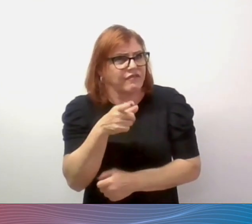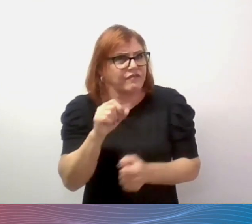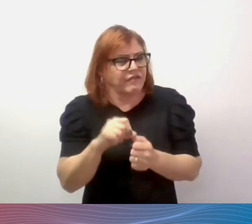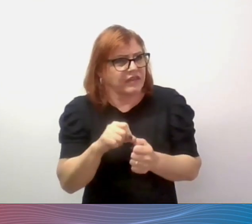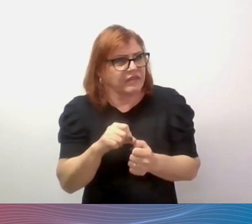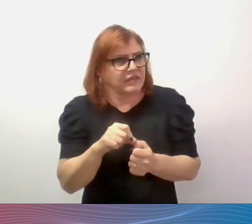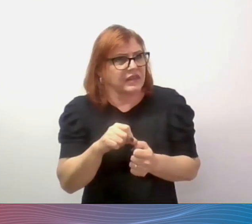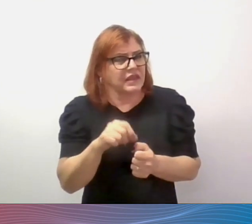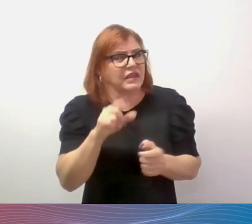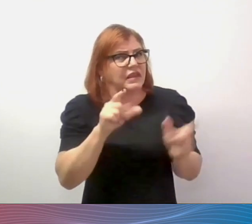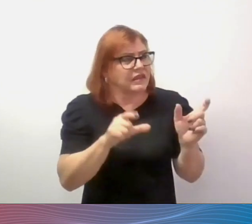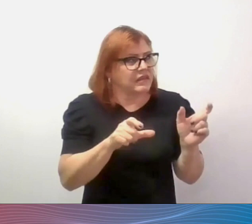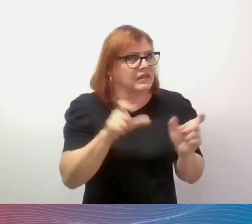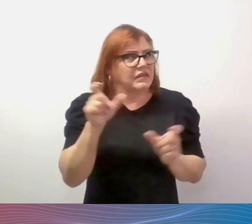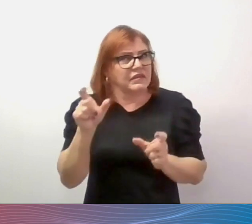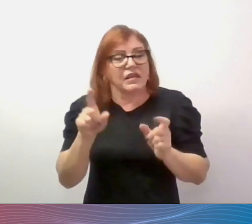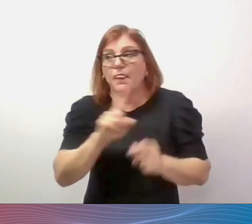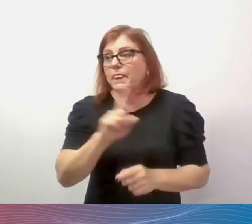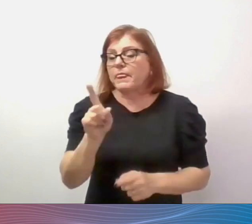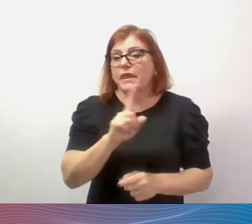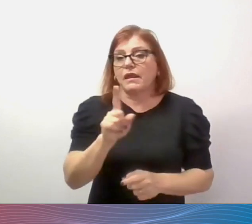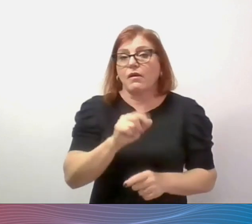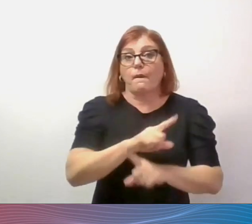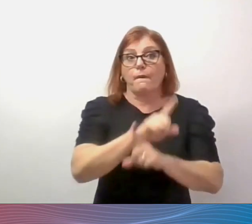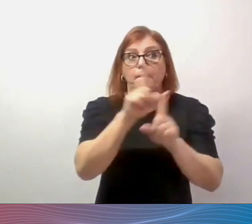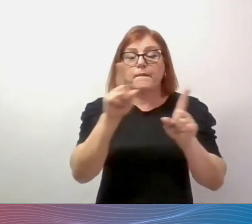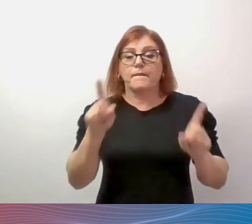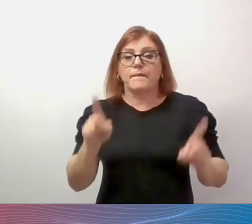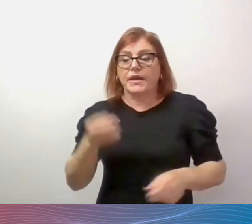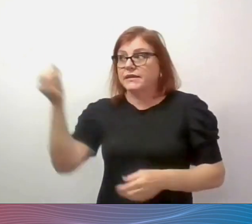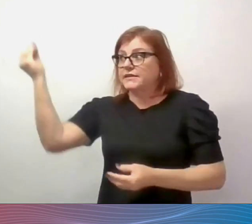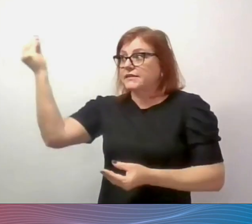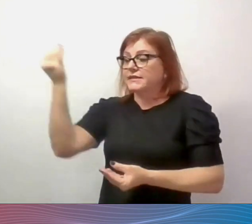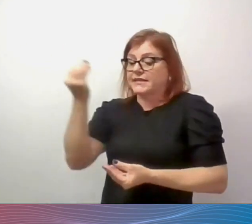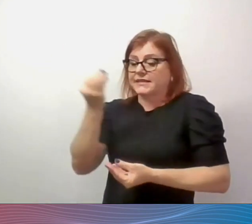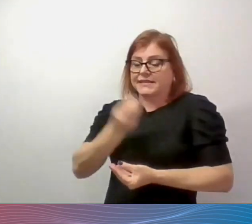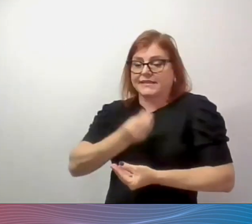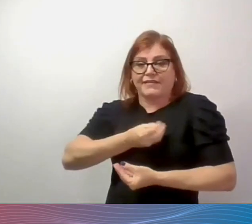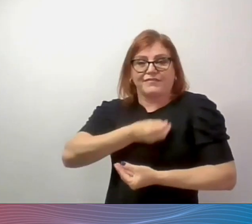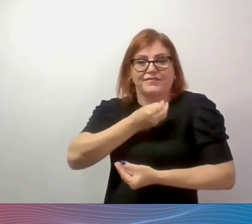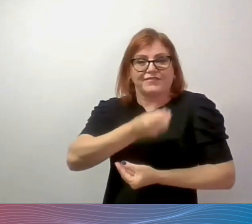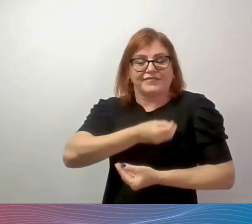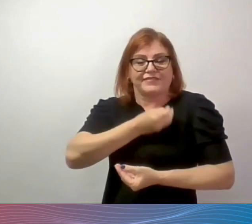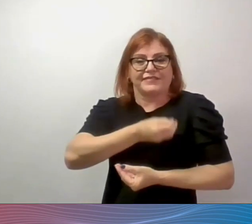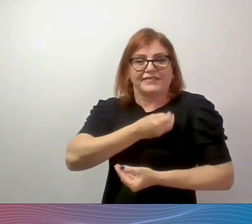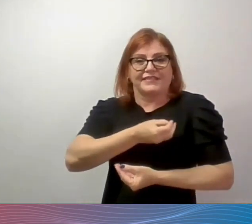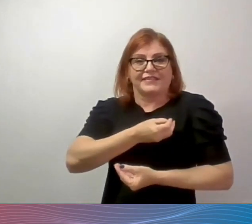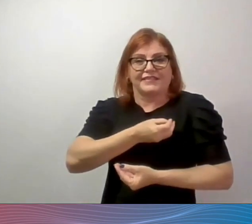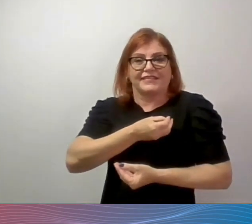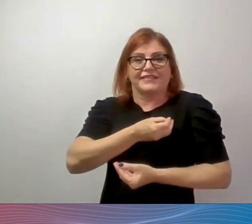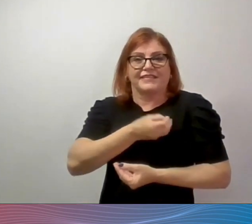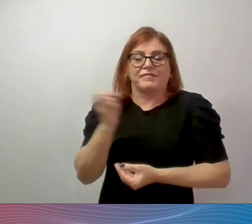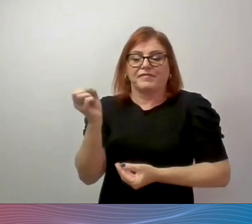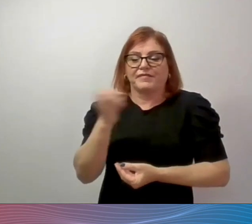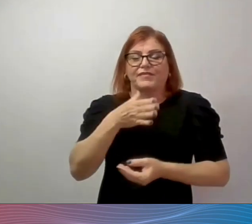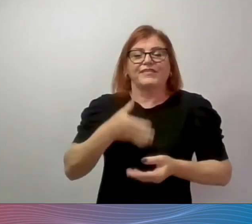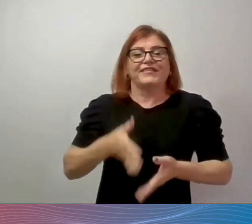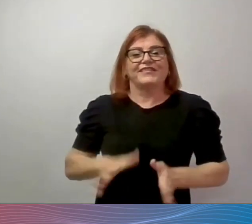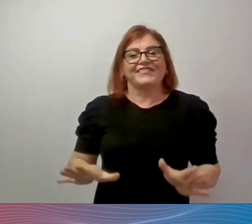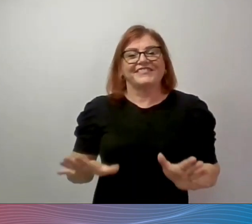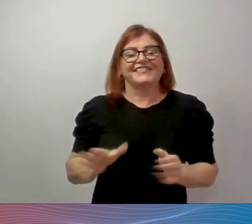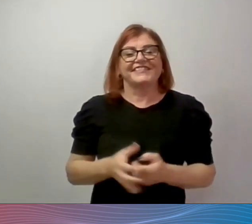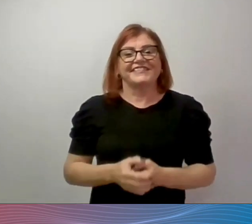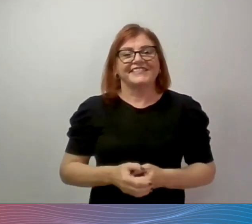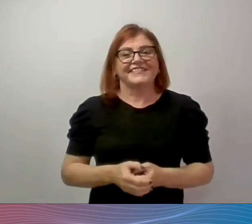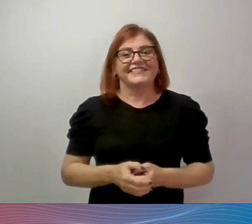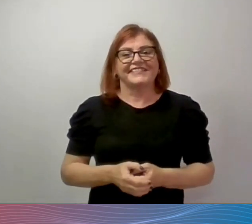pela vida que nós recebemos do nosso novo nascimento. But it is through the life we have received in the new birth. E